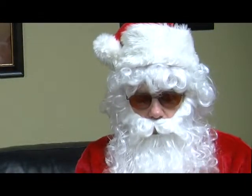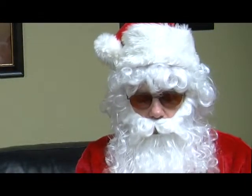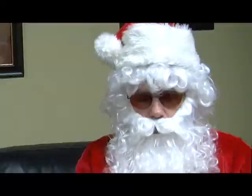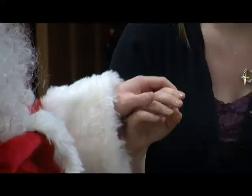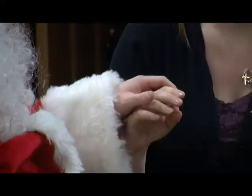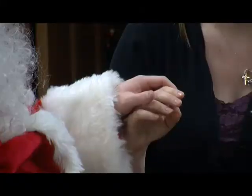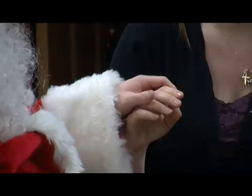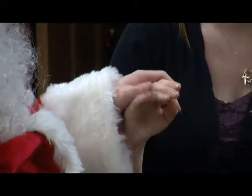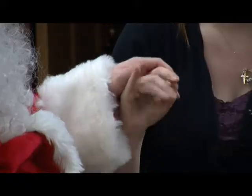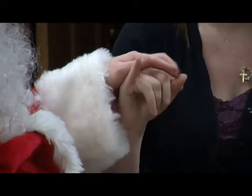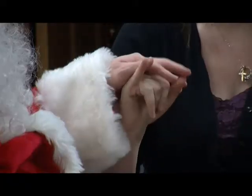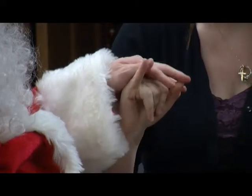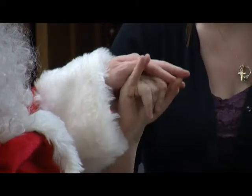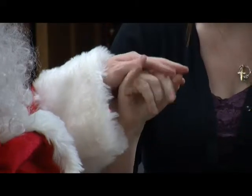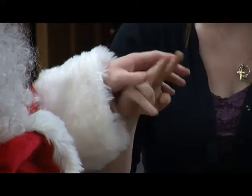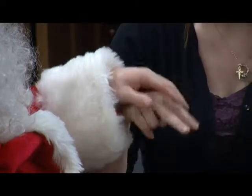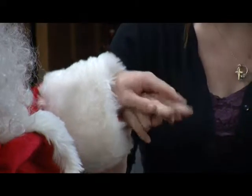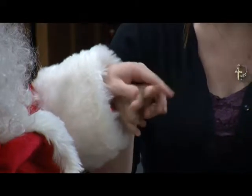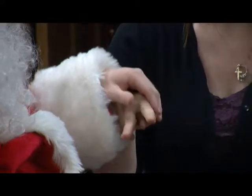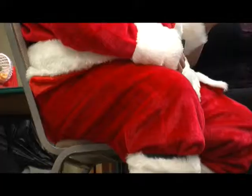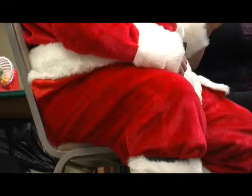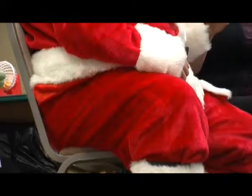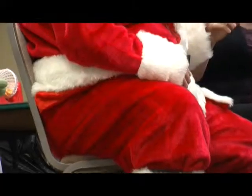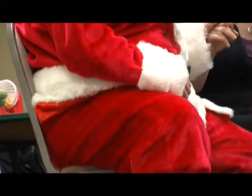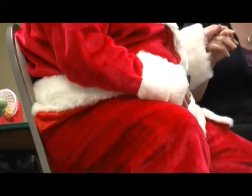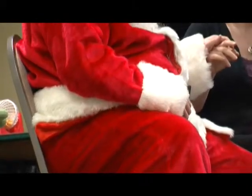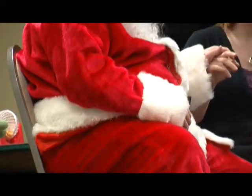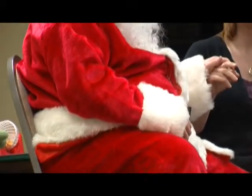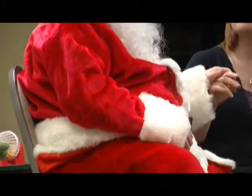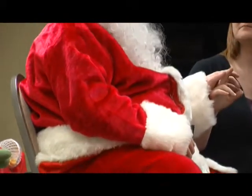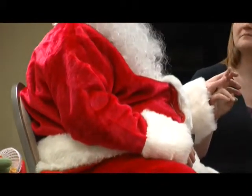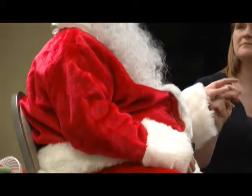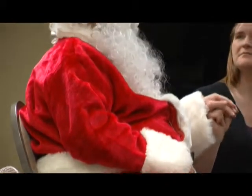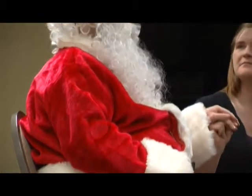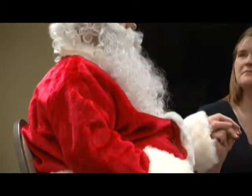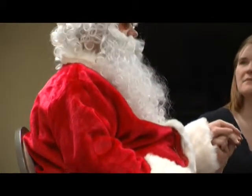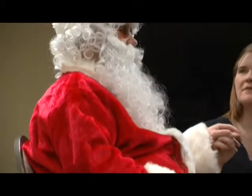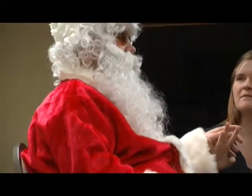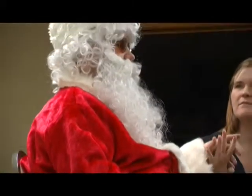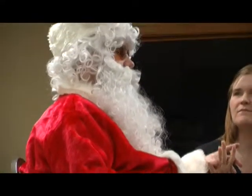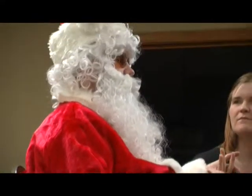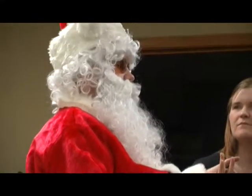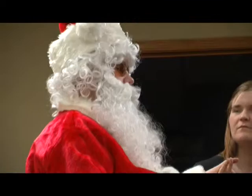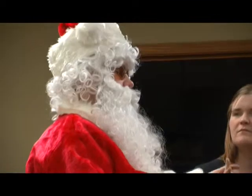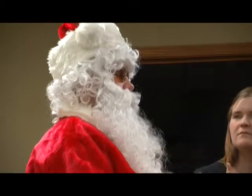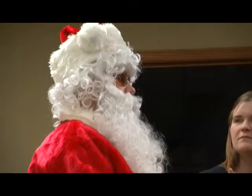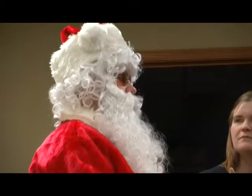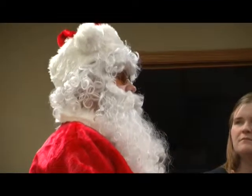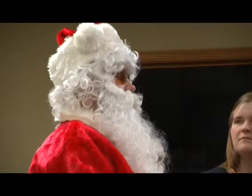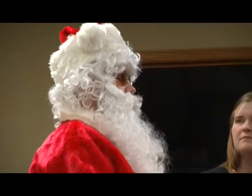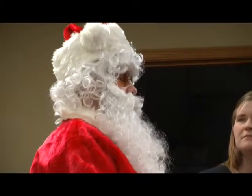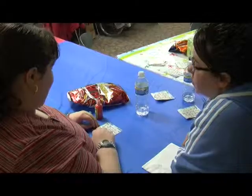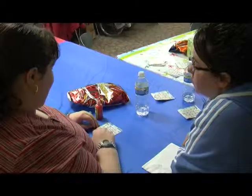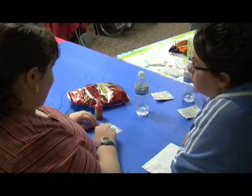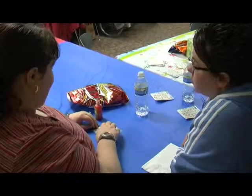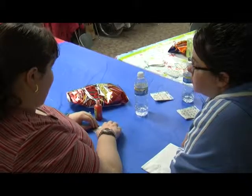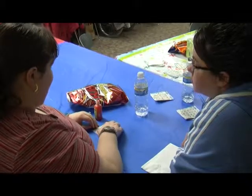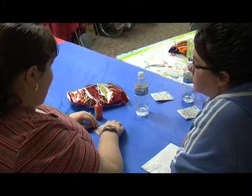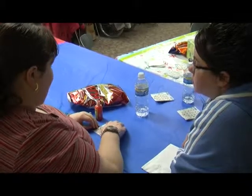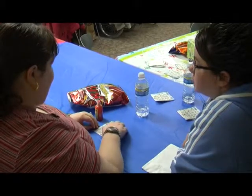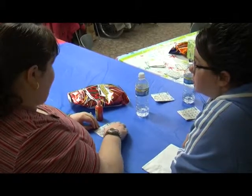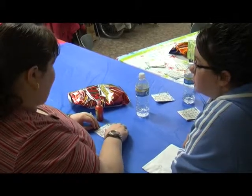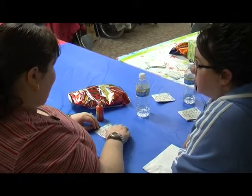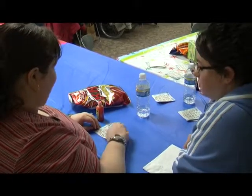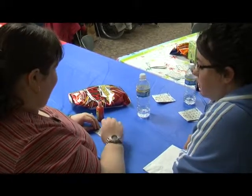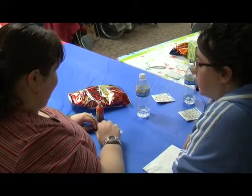you can do it, and you should never give up. And it's been a motivating factor for the man behind the beard who has been trying to make people smile